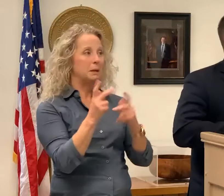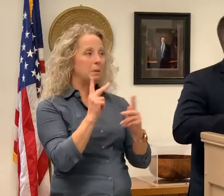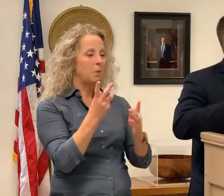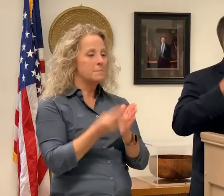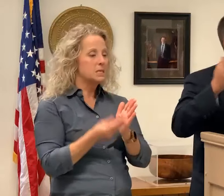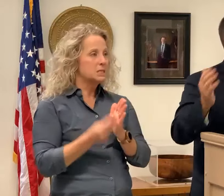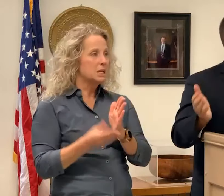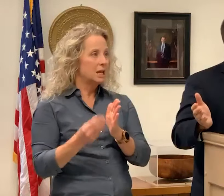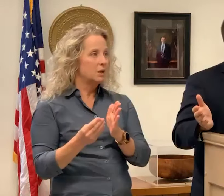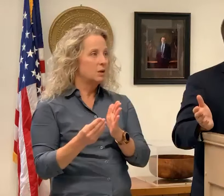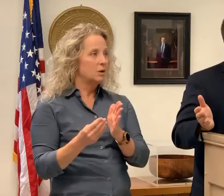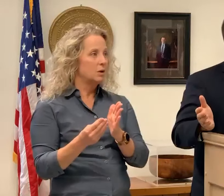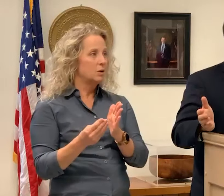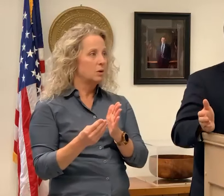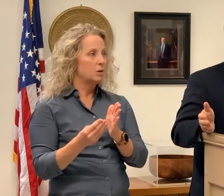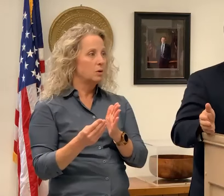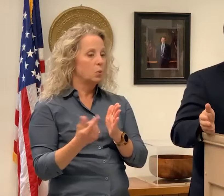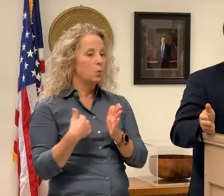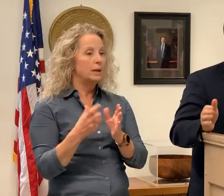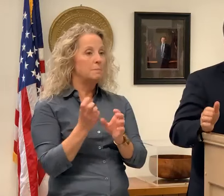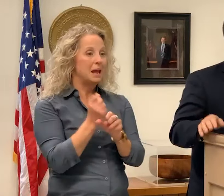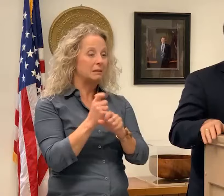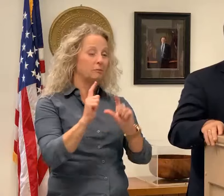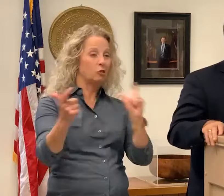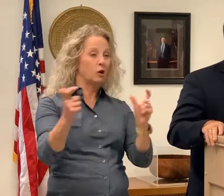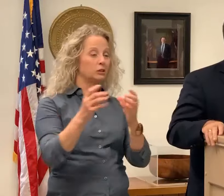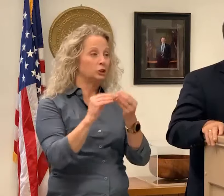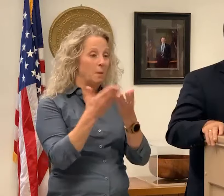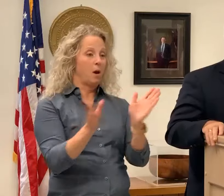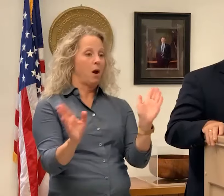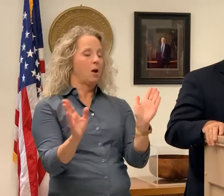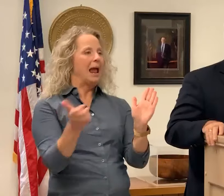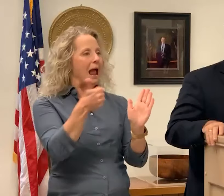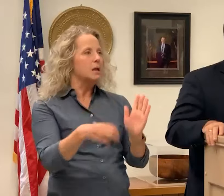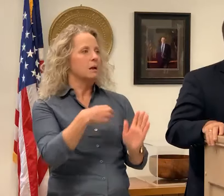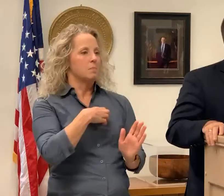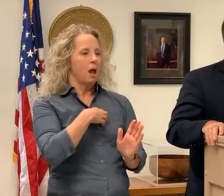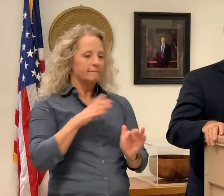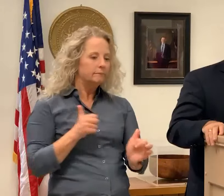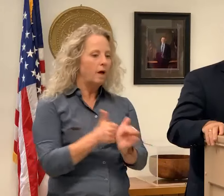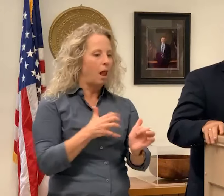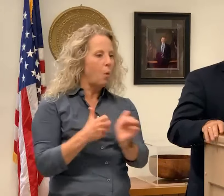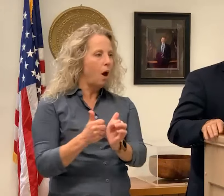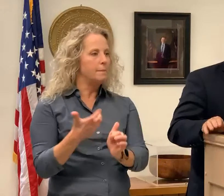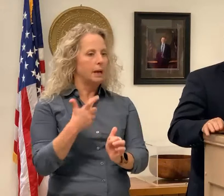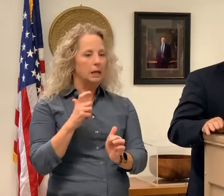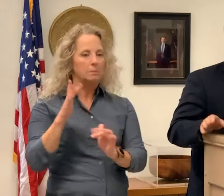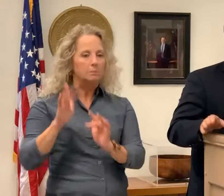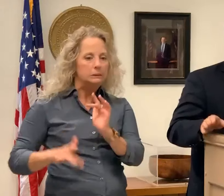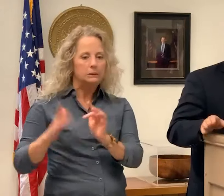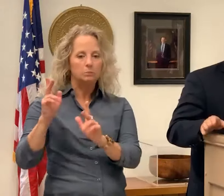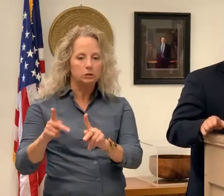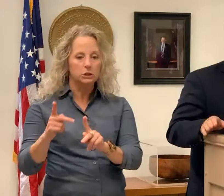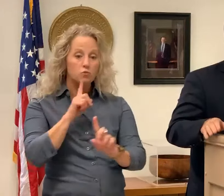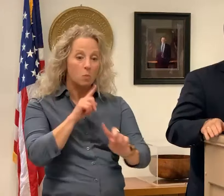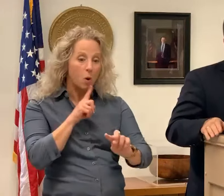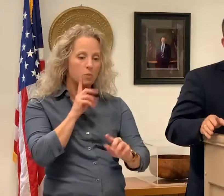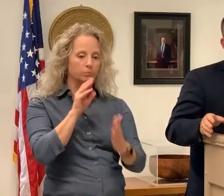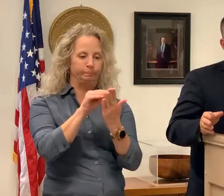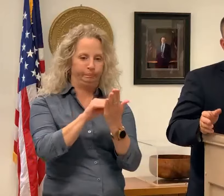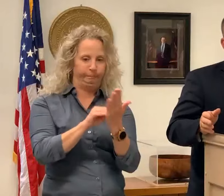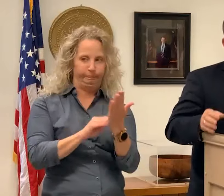missing. Well, we cast a wide net at first because any complaint we wanted to follow up on in those first days and